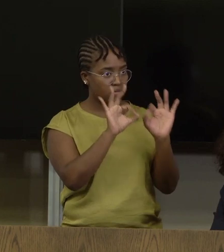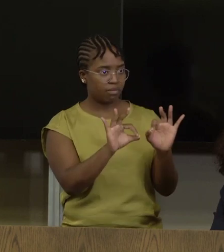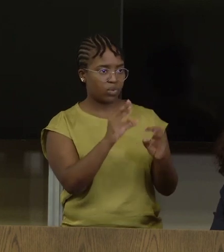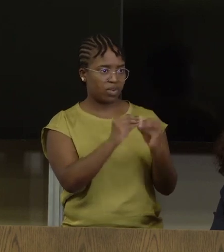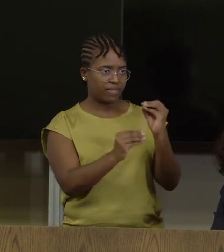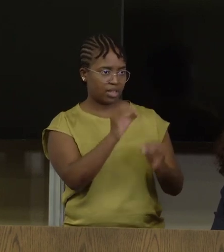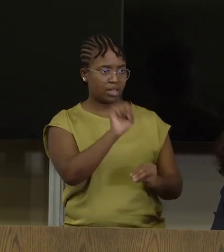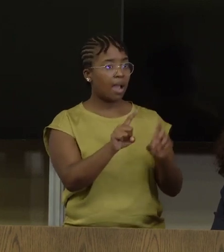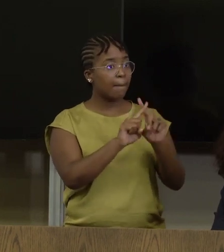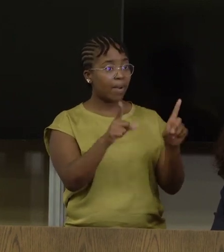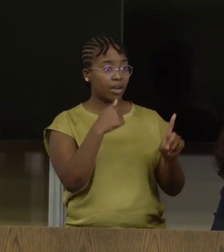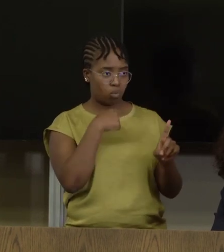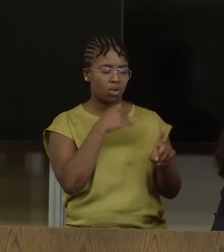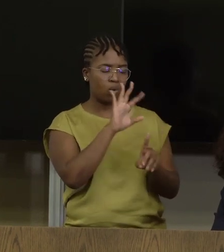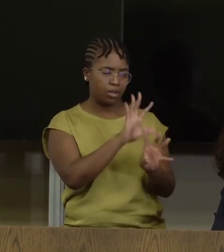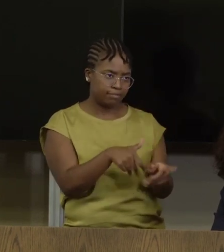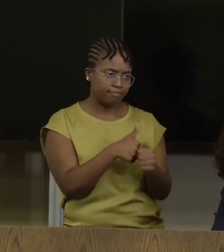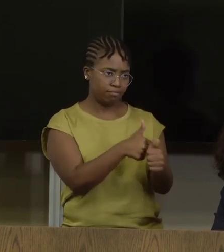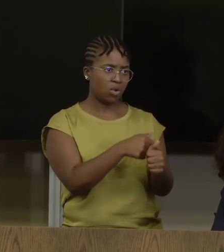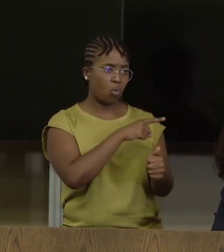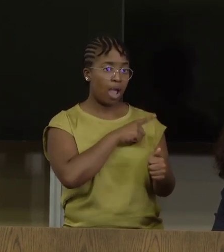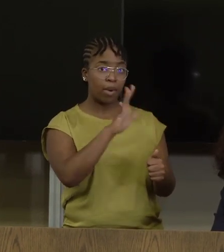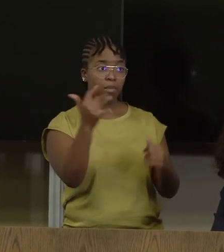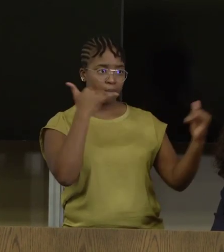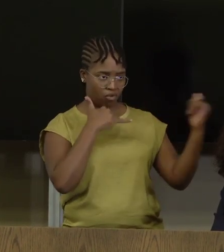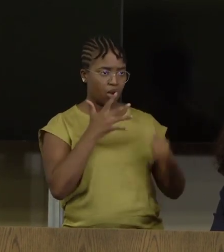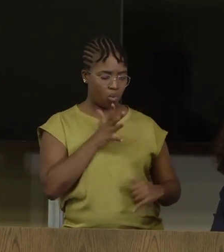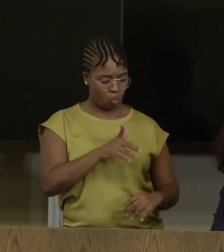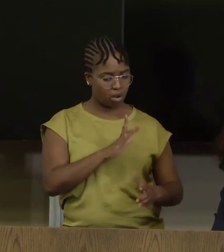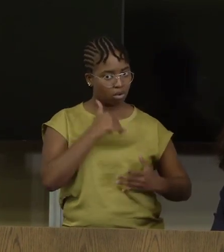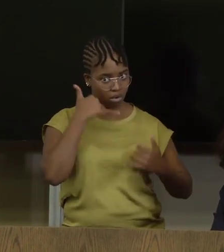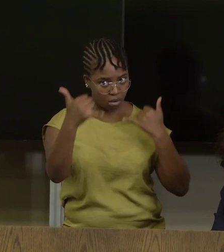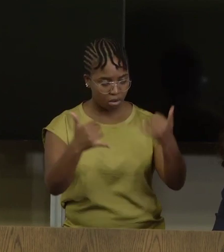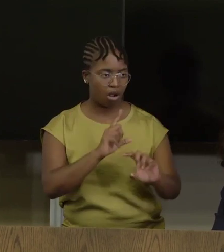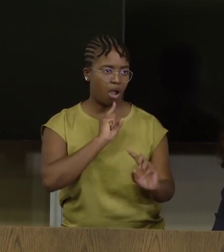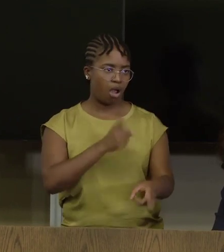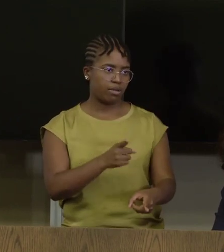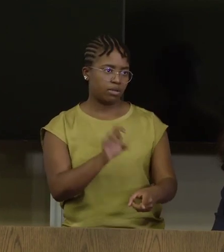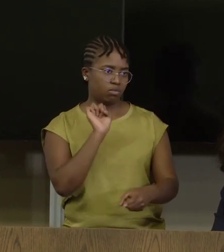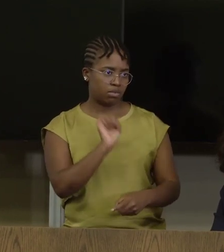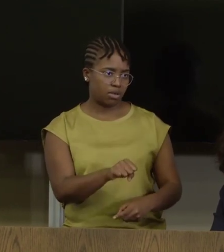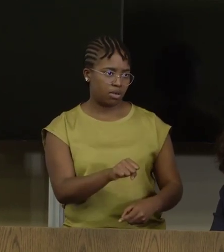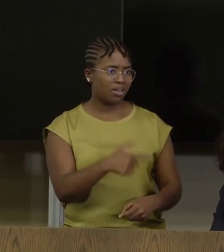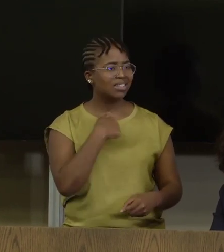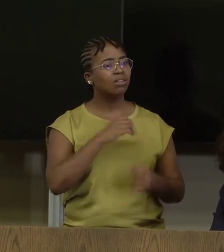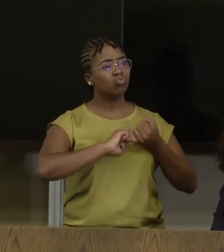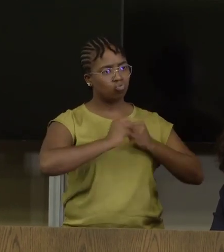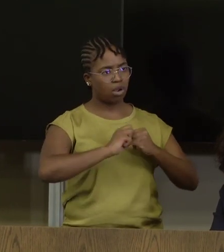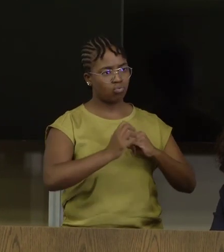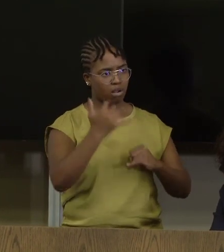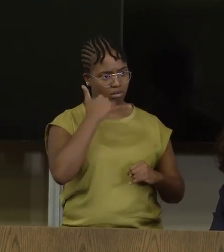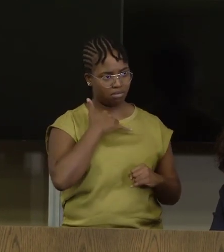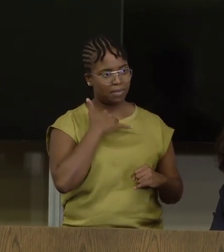we are completely inundated with calls of people who want to bring our attention to one thing or another. So keep trying that